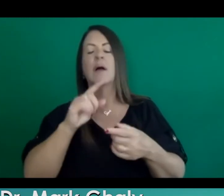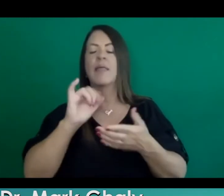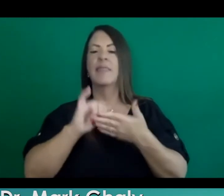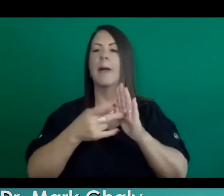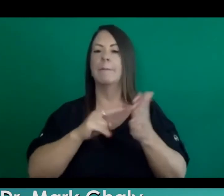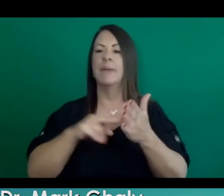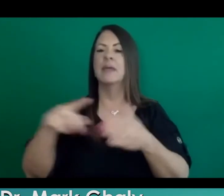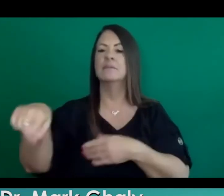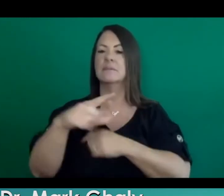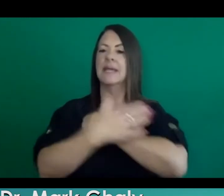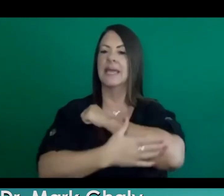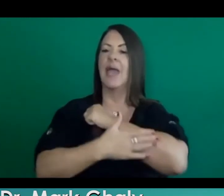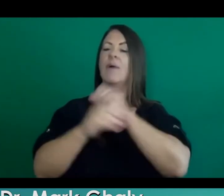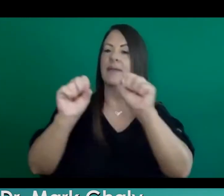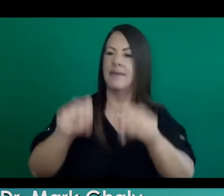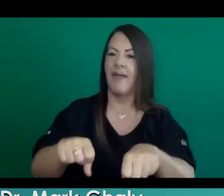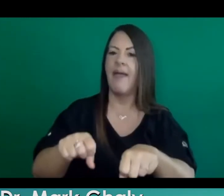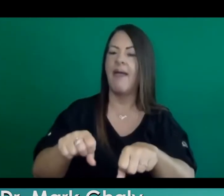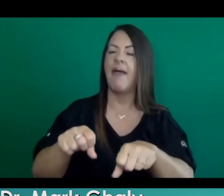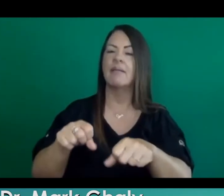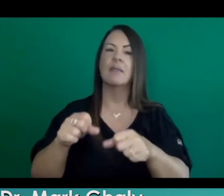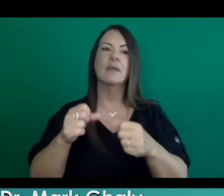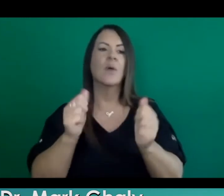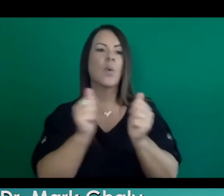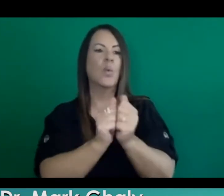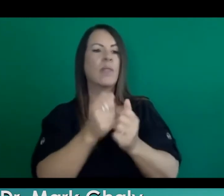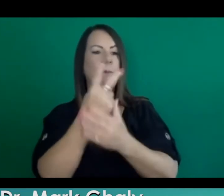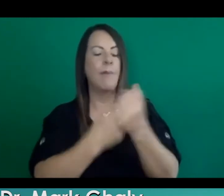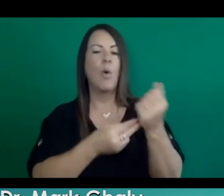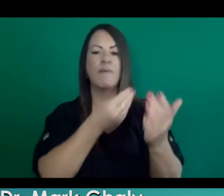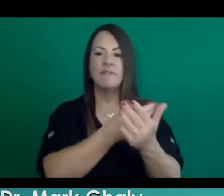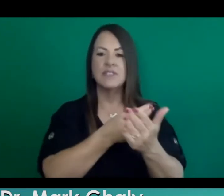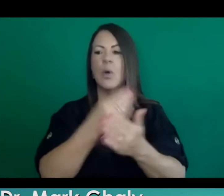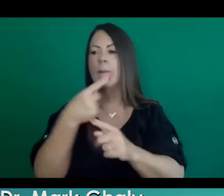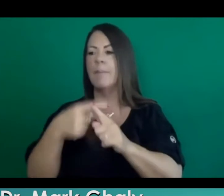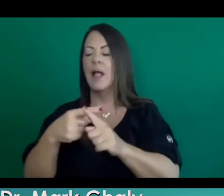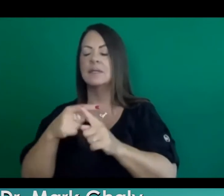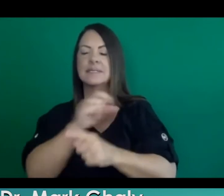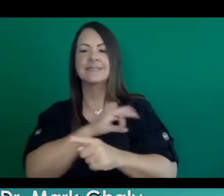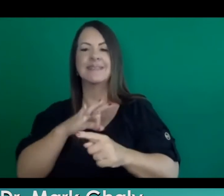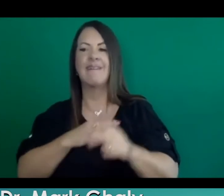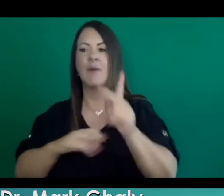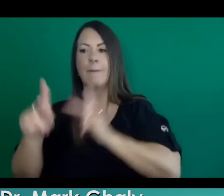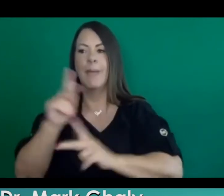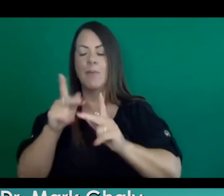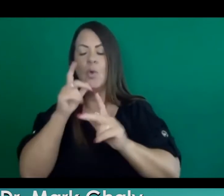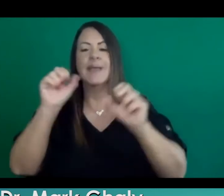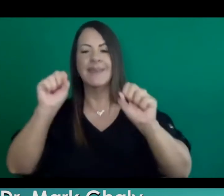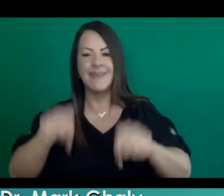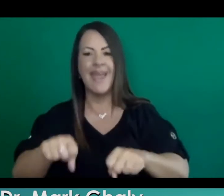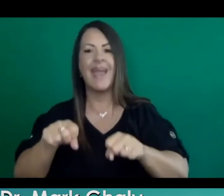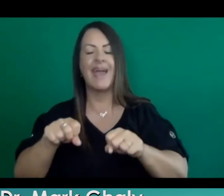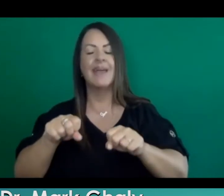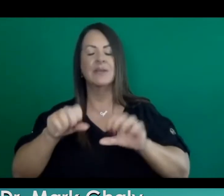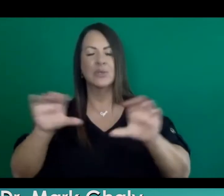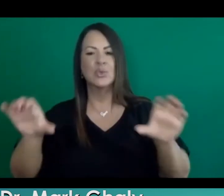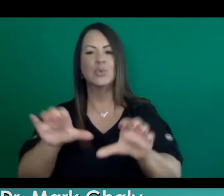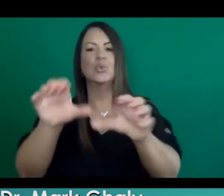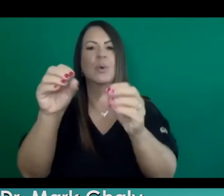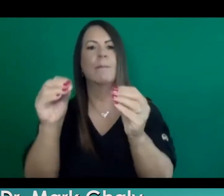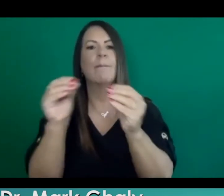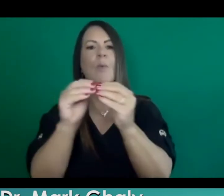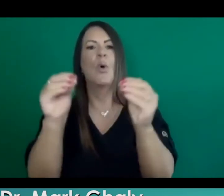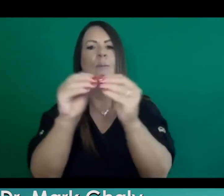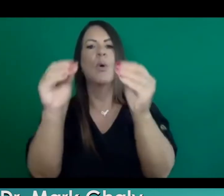including both fiscal and human capital resources from the state, will allow counties to do more and